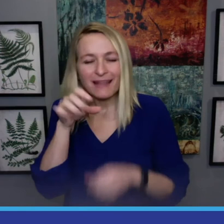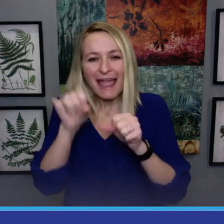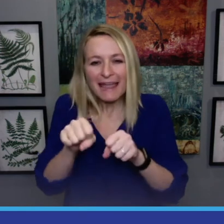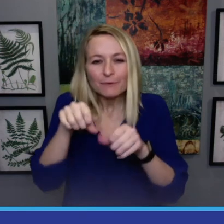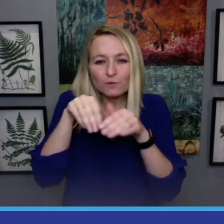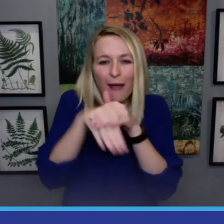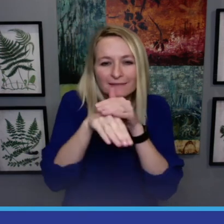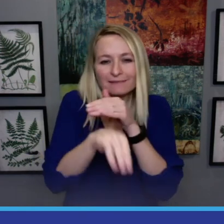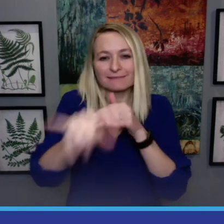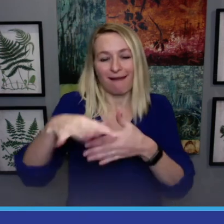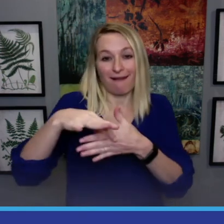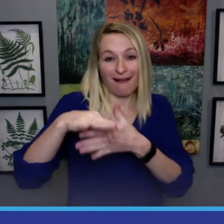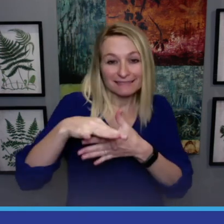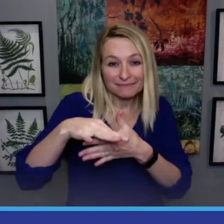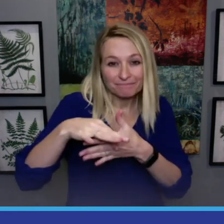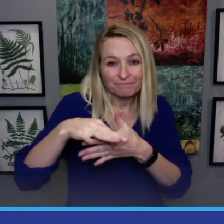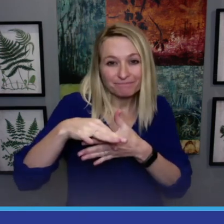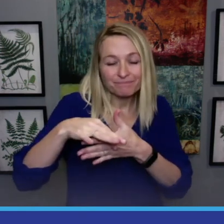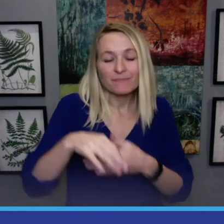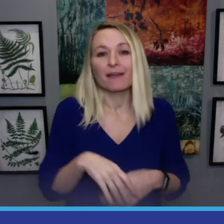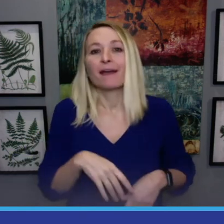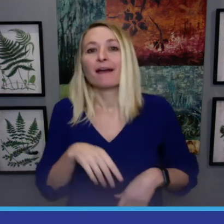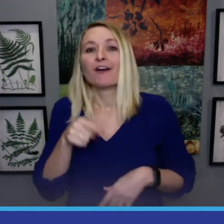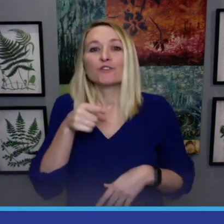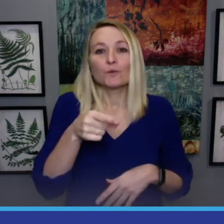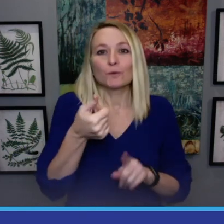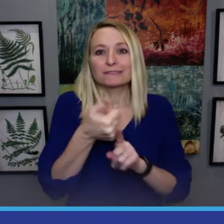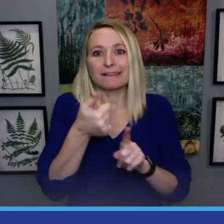podcasts. You can access that content.